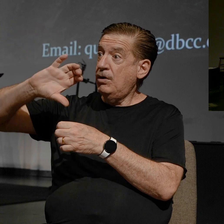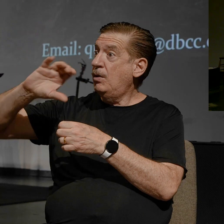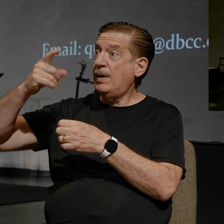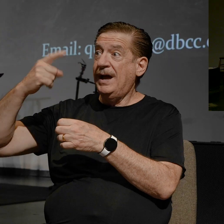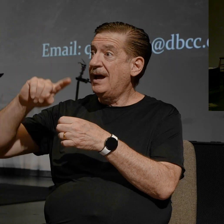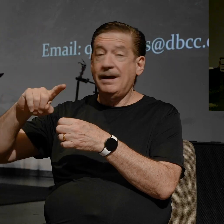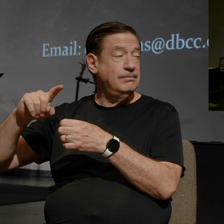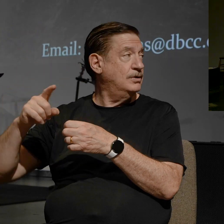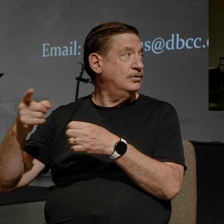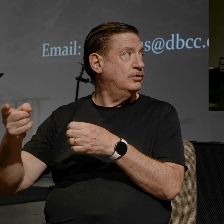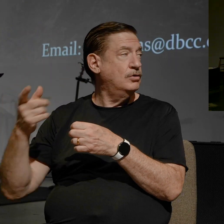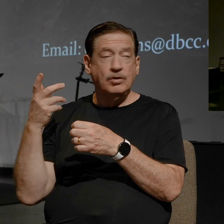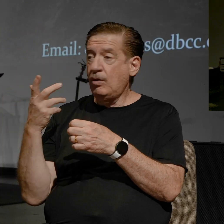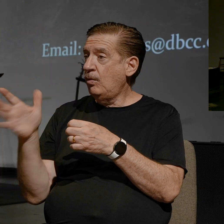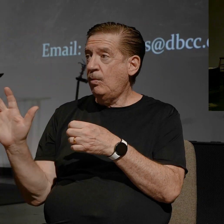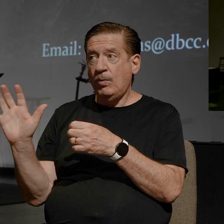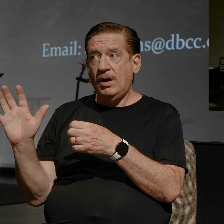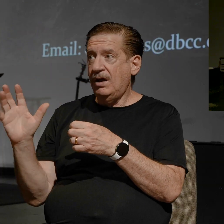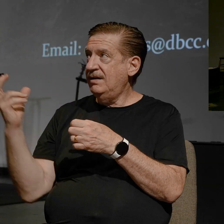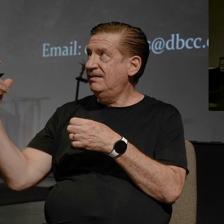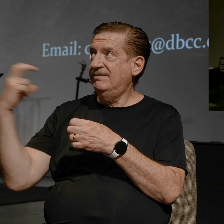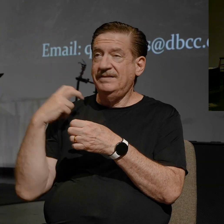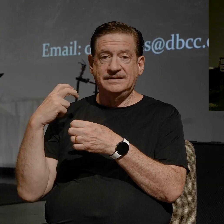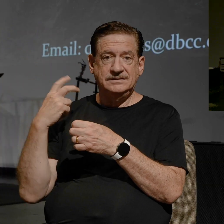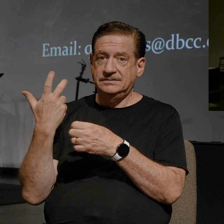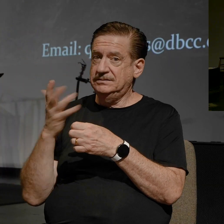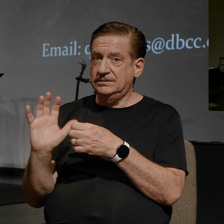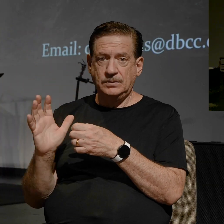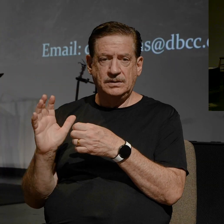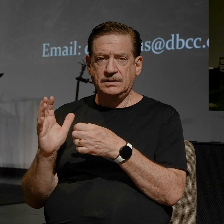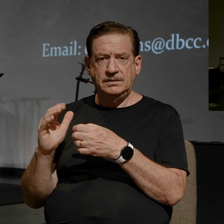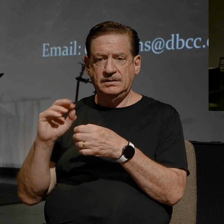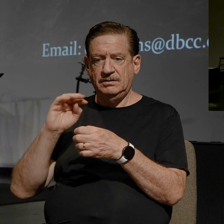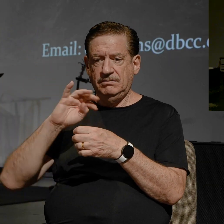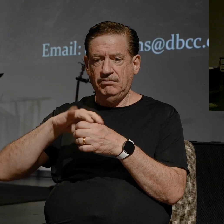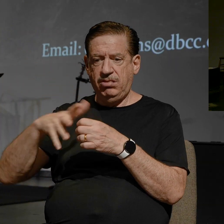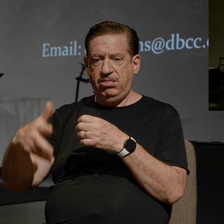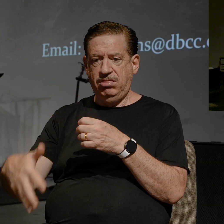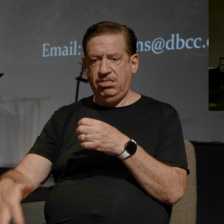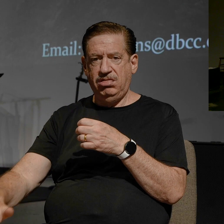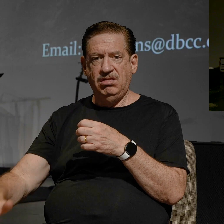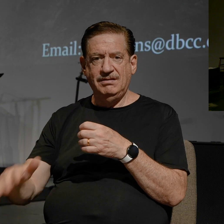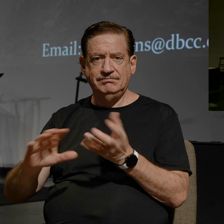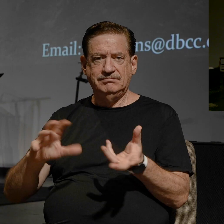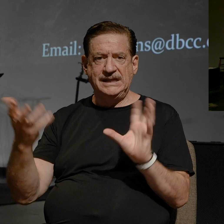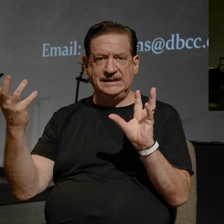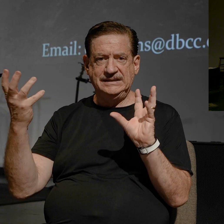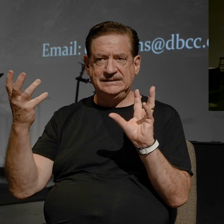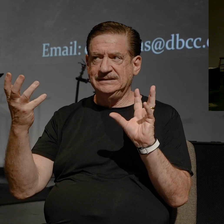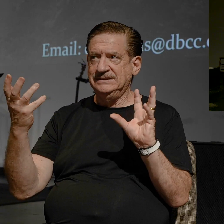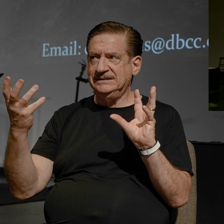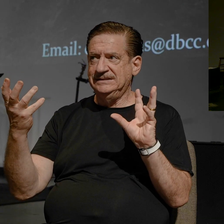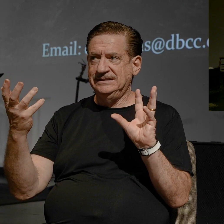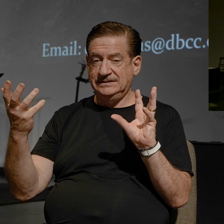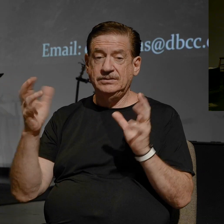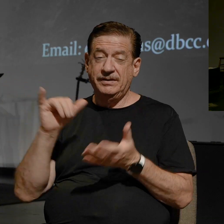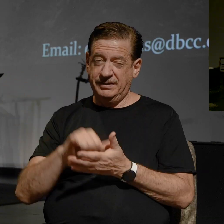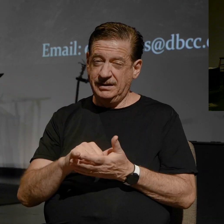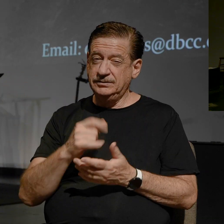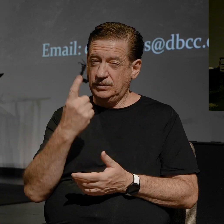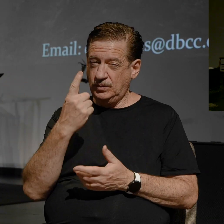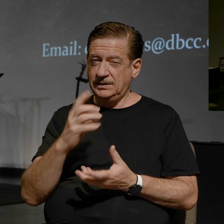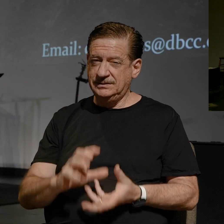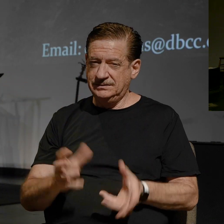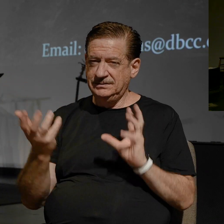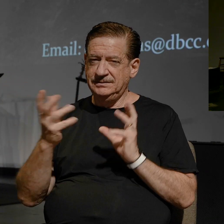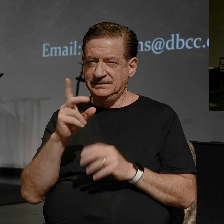you've decided you don't want to be invested in. And all it does is just create a huge mess. So that's one